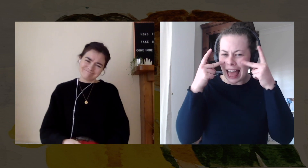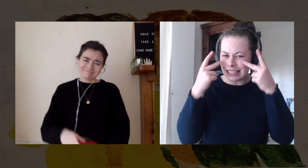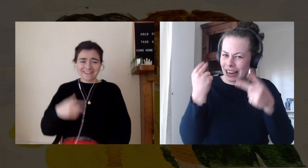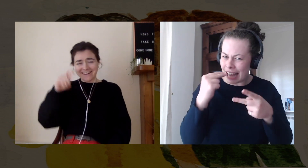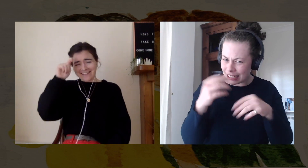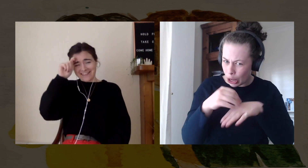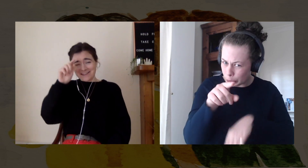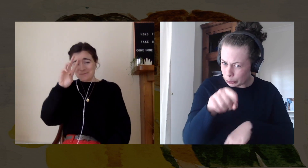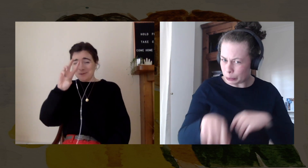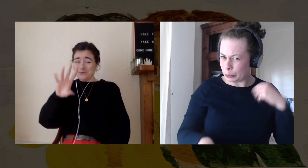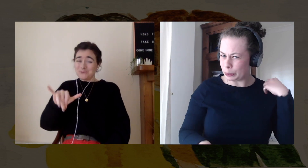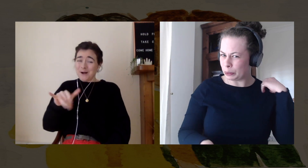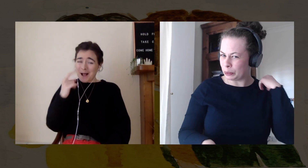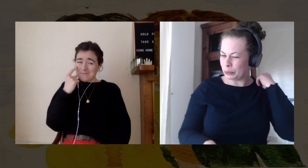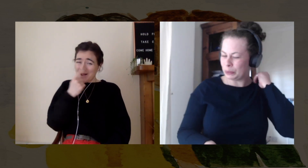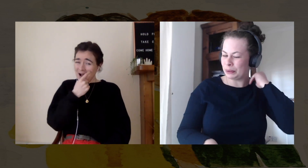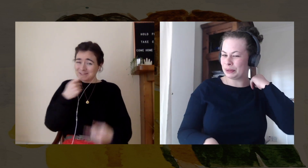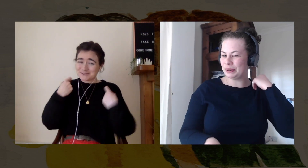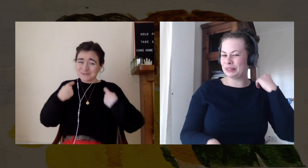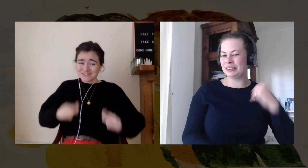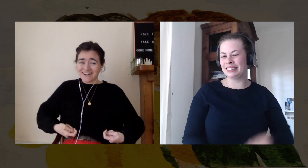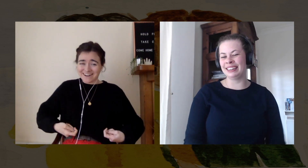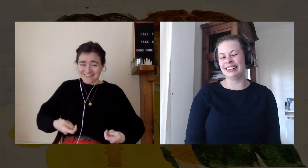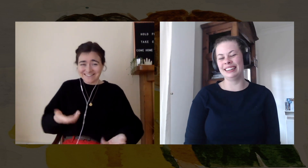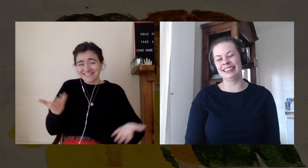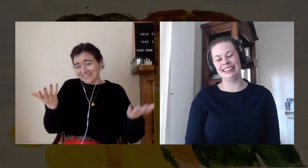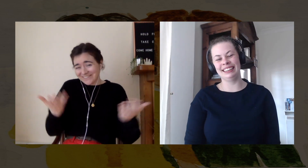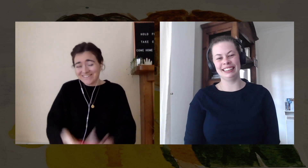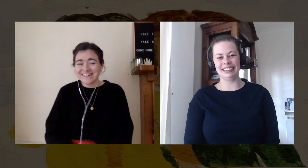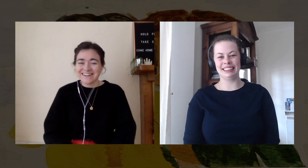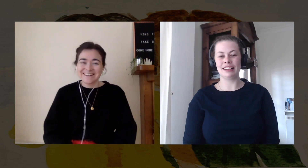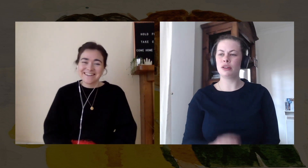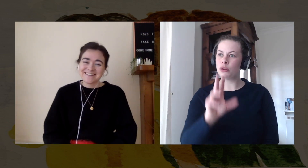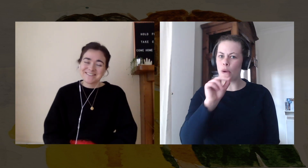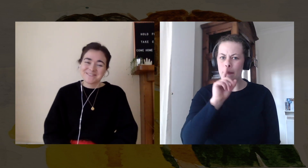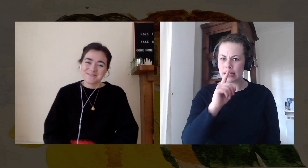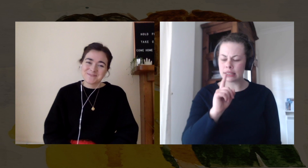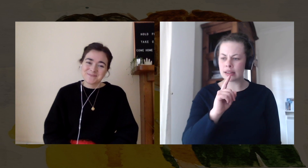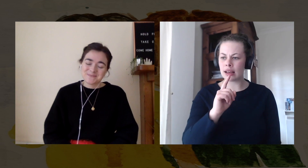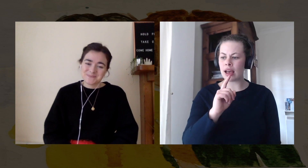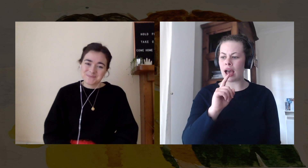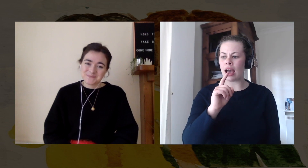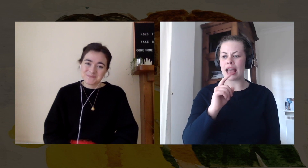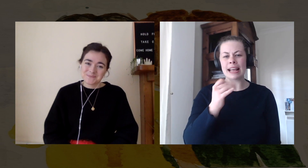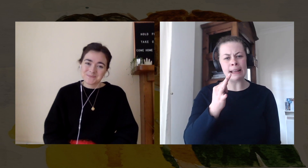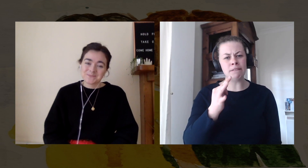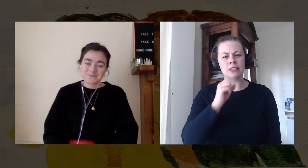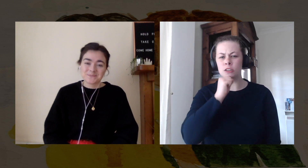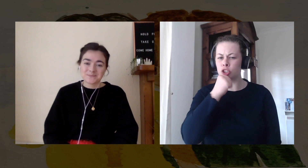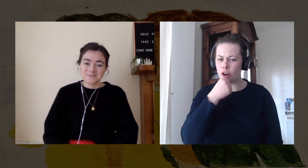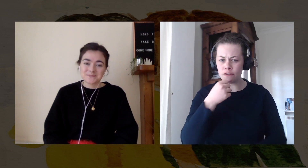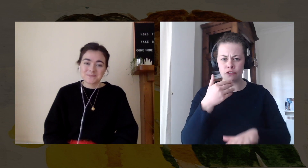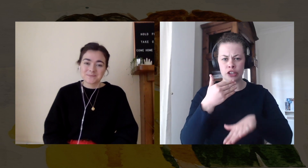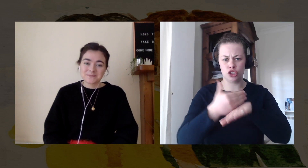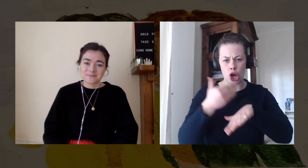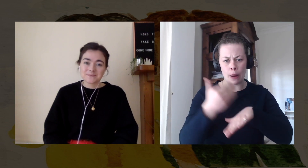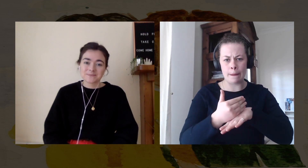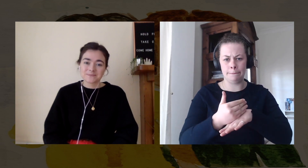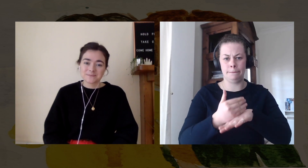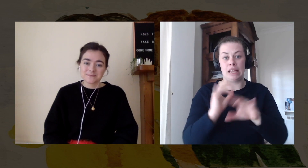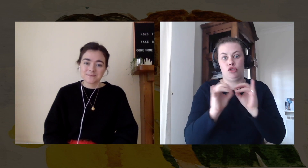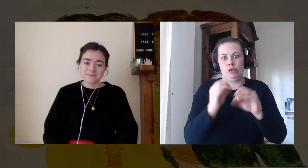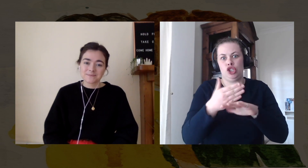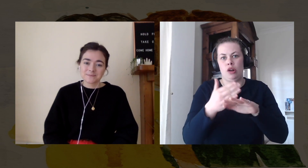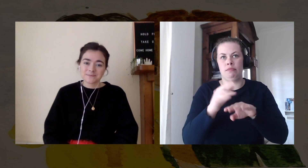tired. No, but I mean, particularly if you're on a very tough task, maybe it's... I've done